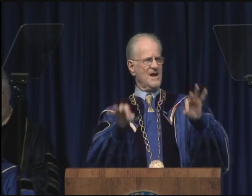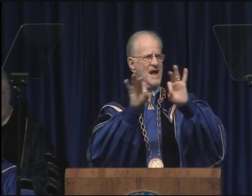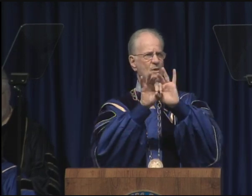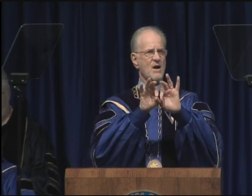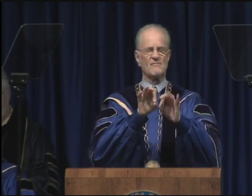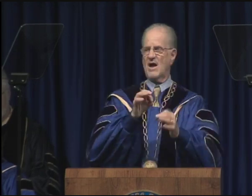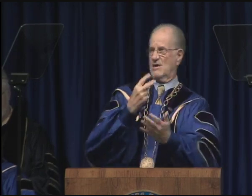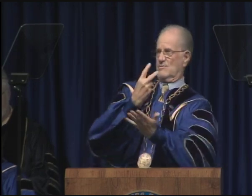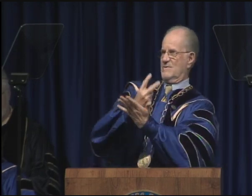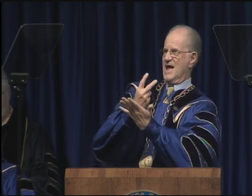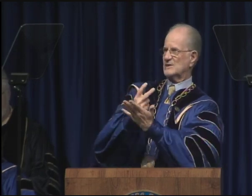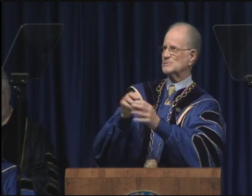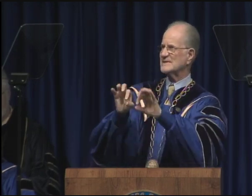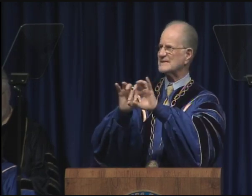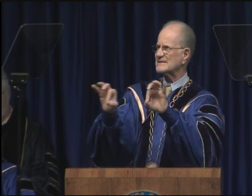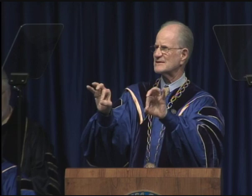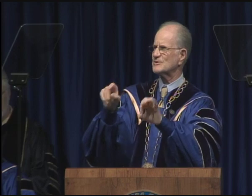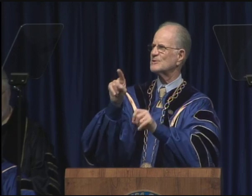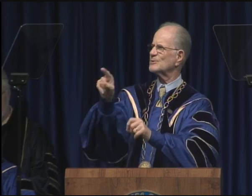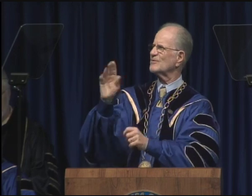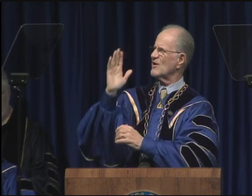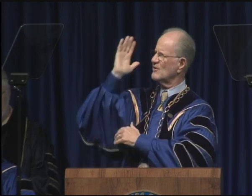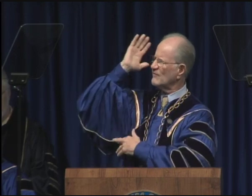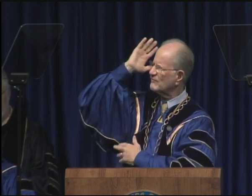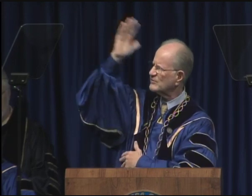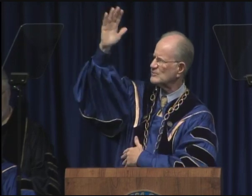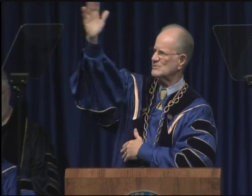graduate degree to their future success.